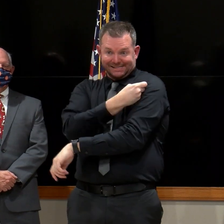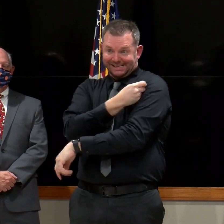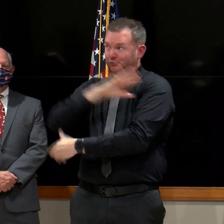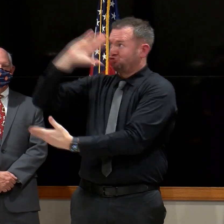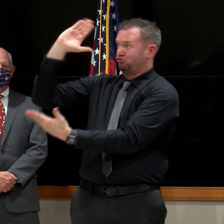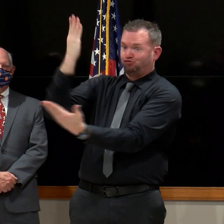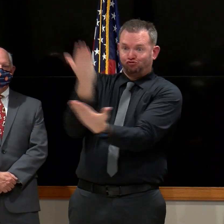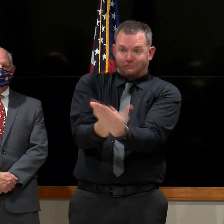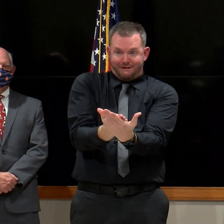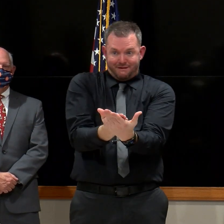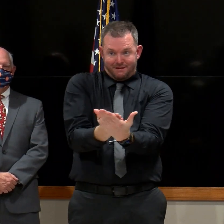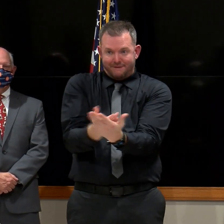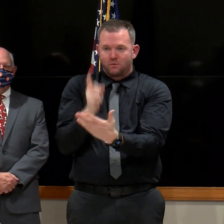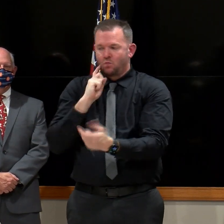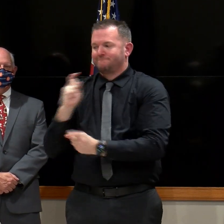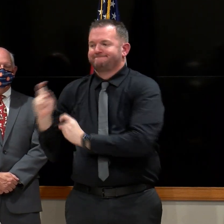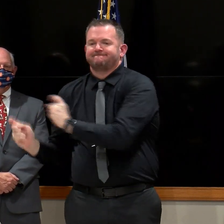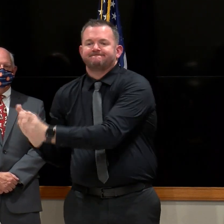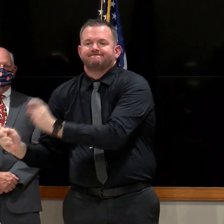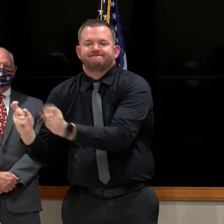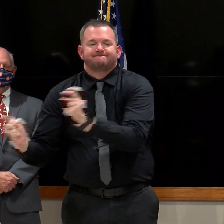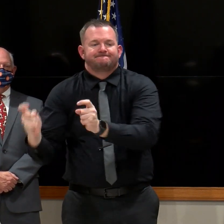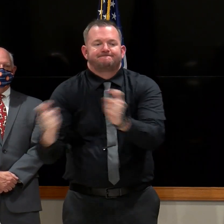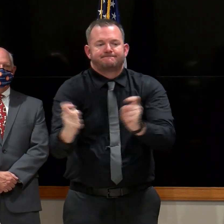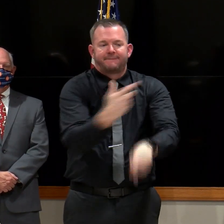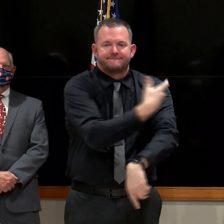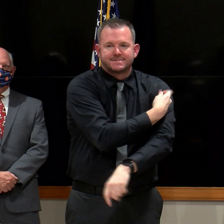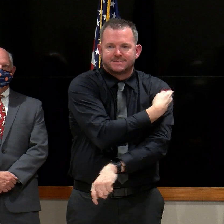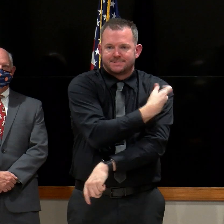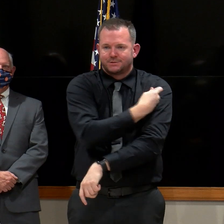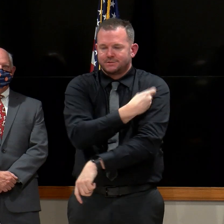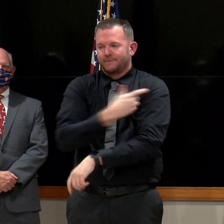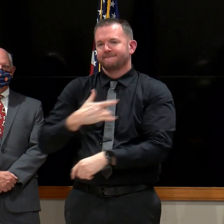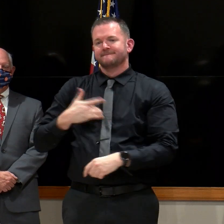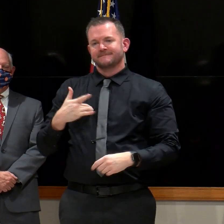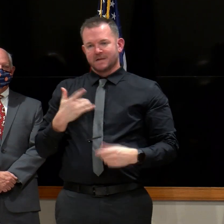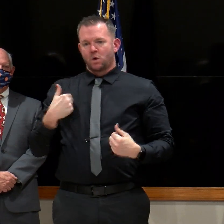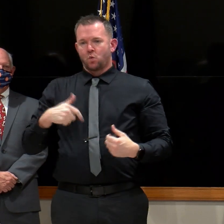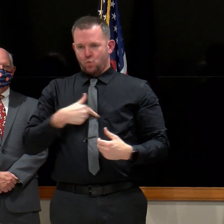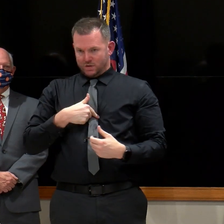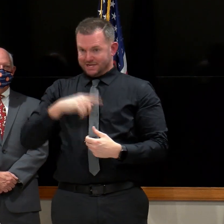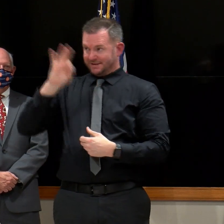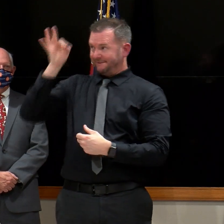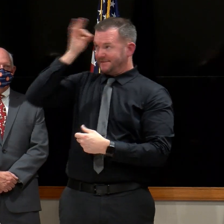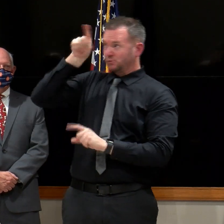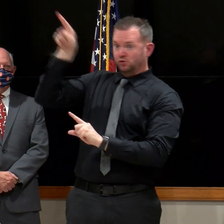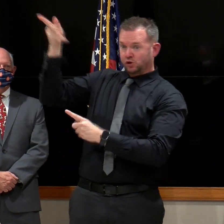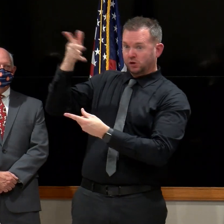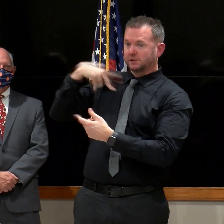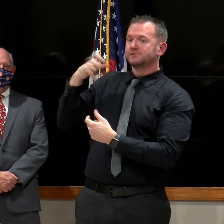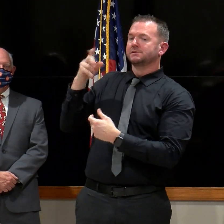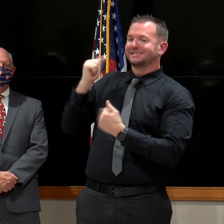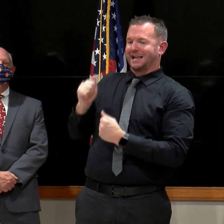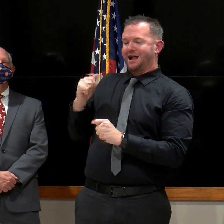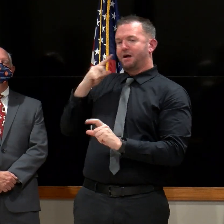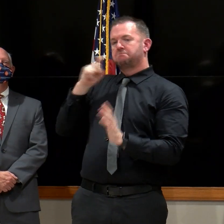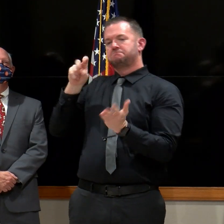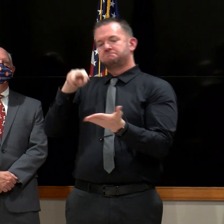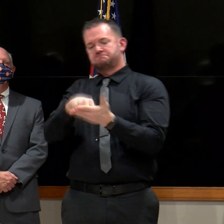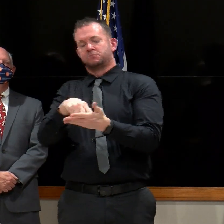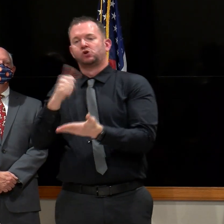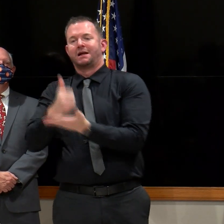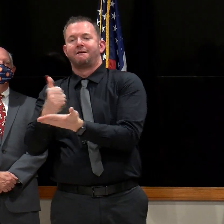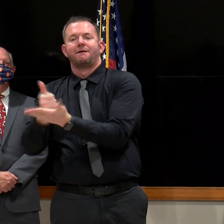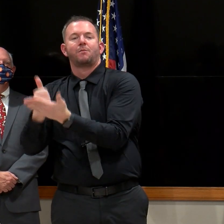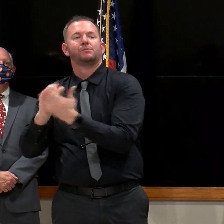believe that we in the federal government have to be more helpful to local governments by providing them a roadmap of logistically how